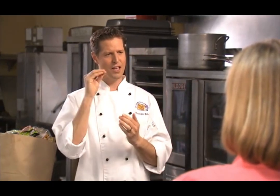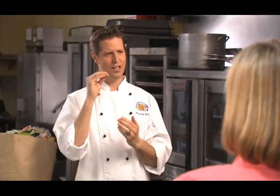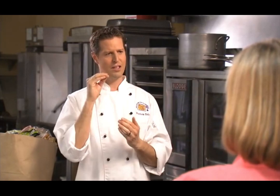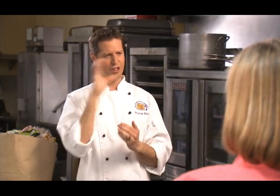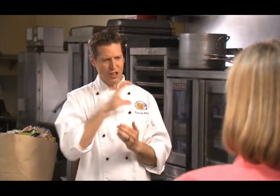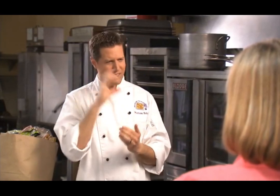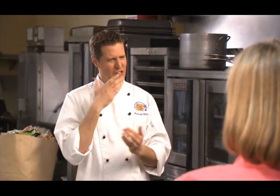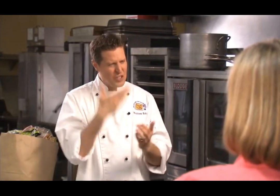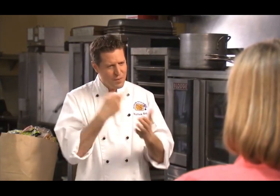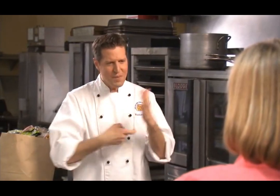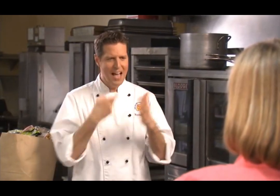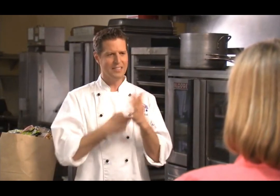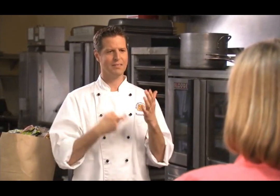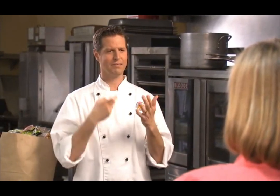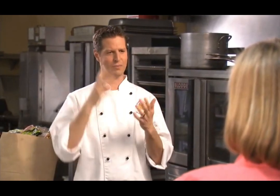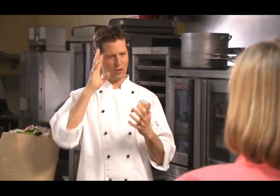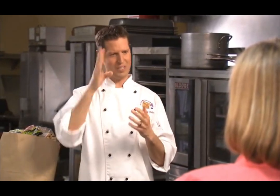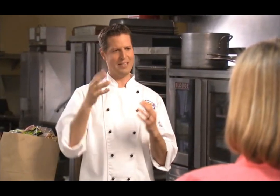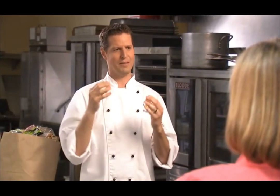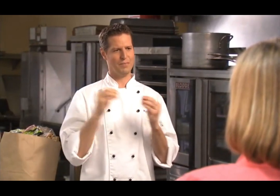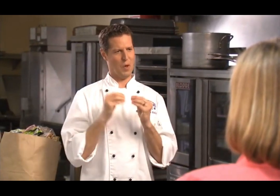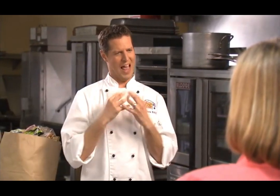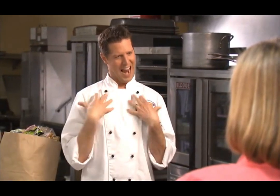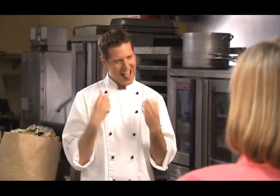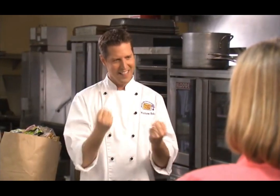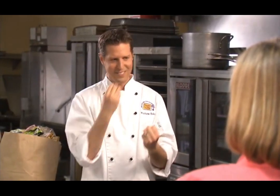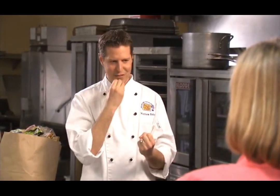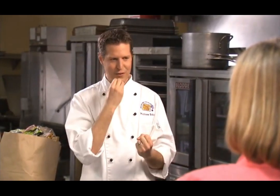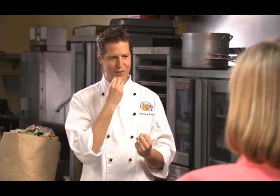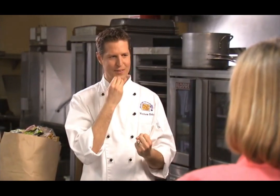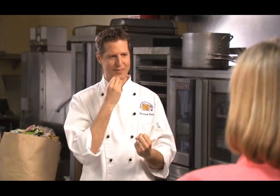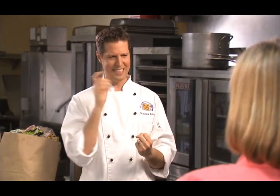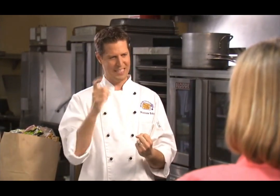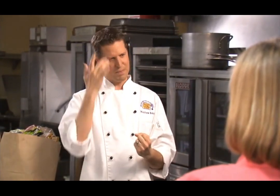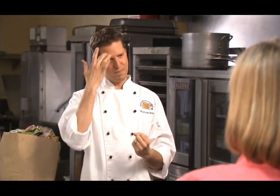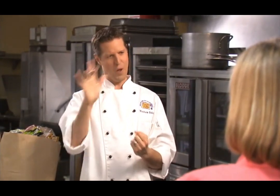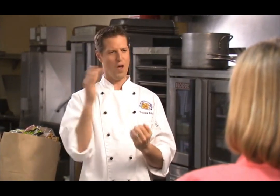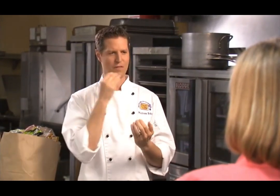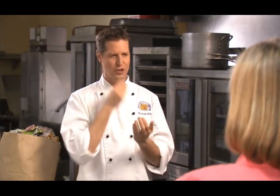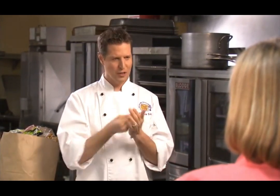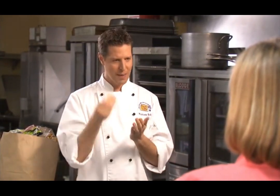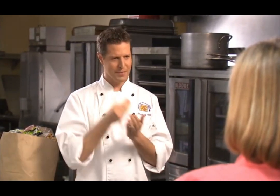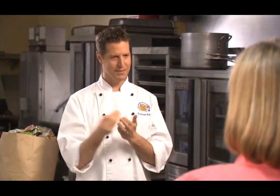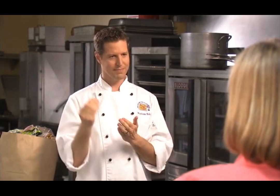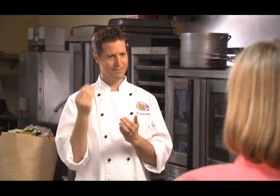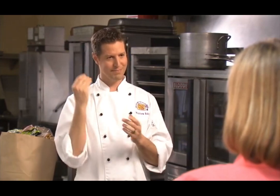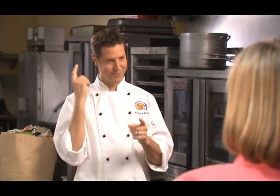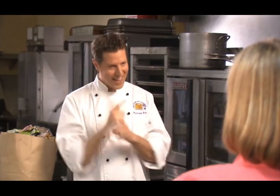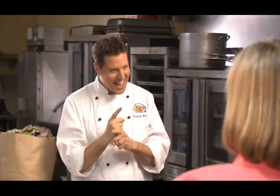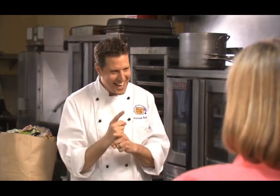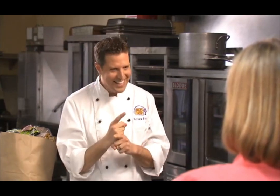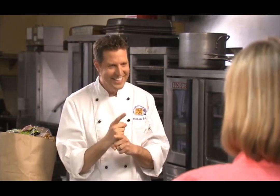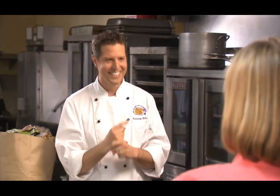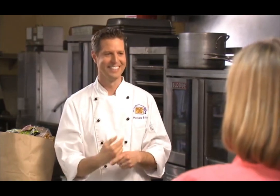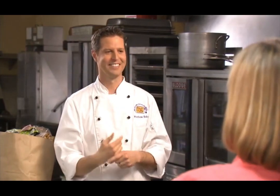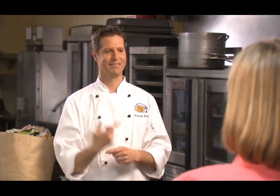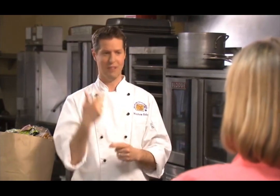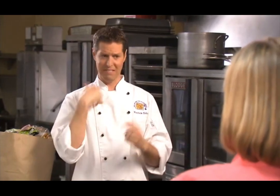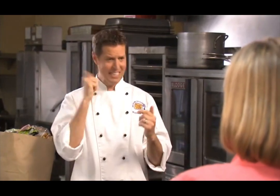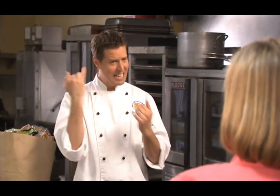money, find good deals, and create healthier meals. And that means grocery shopping wisely, right? Do